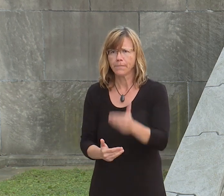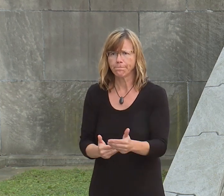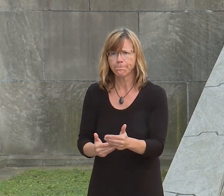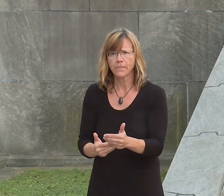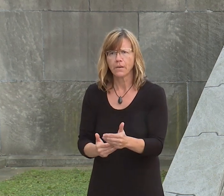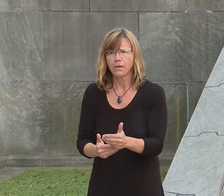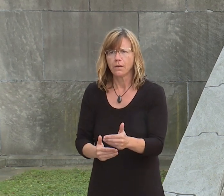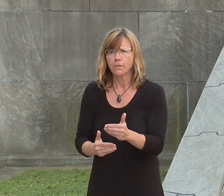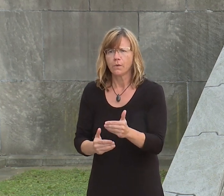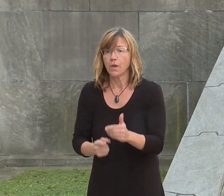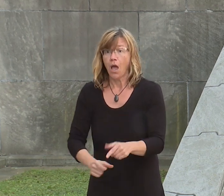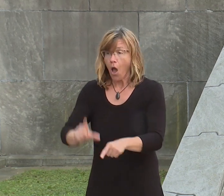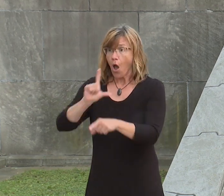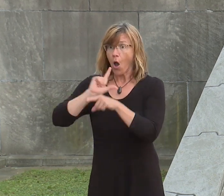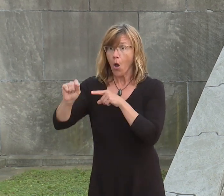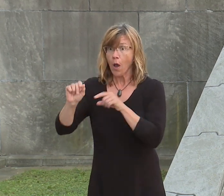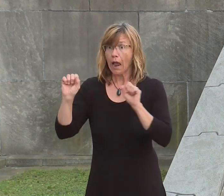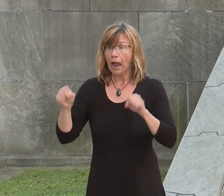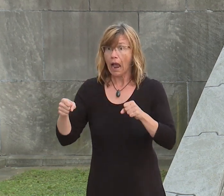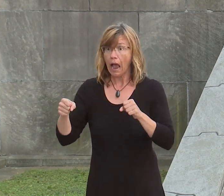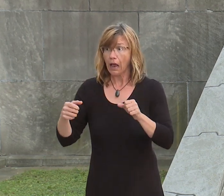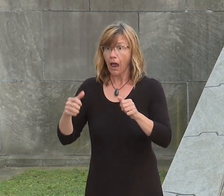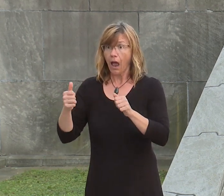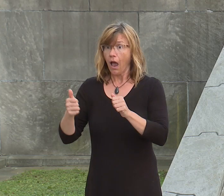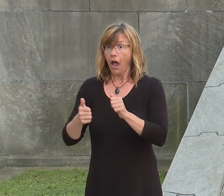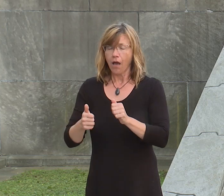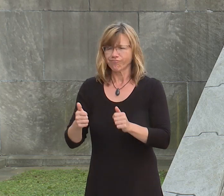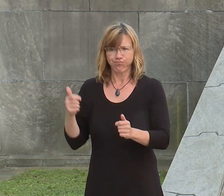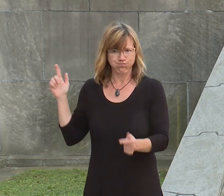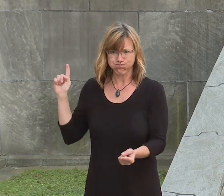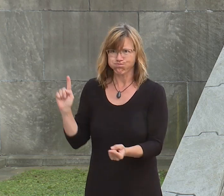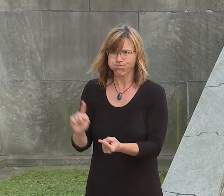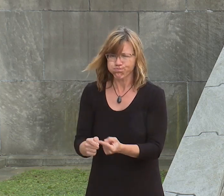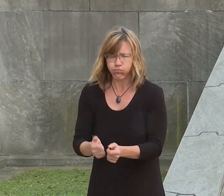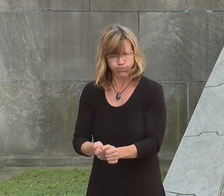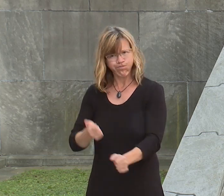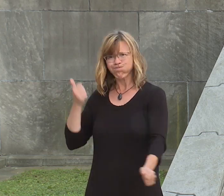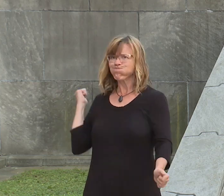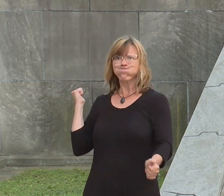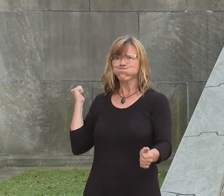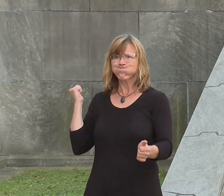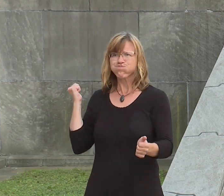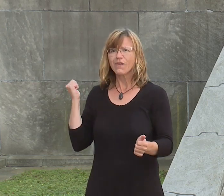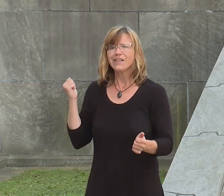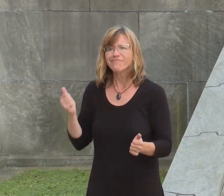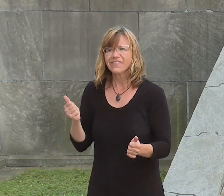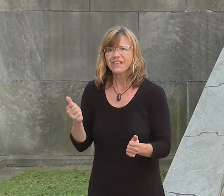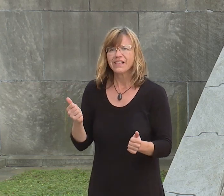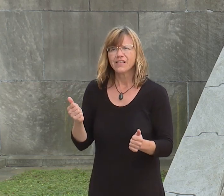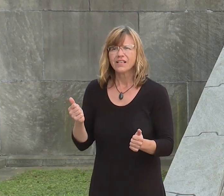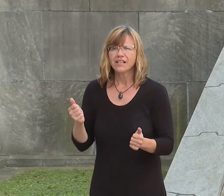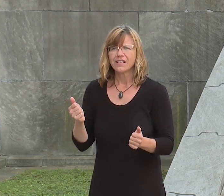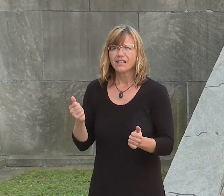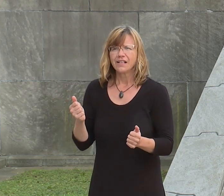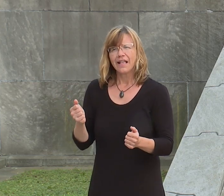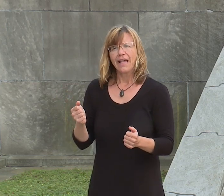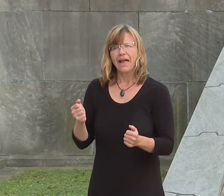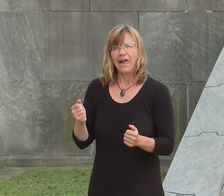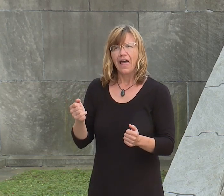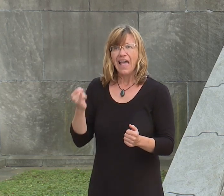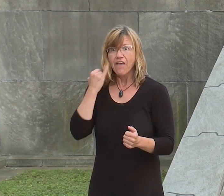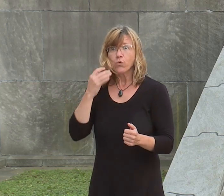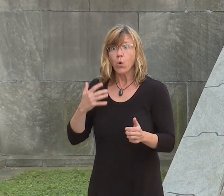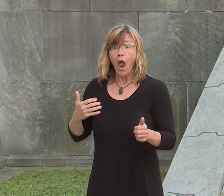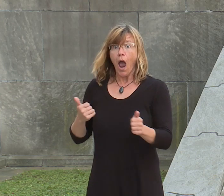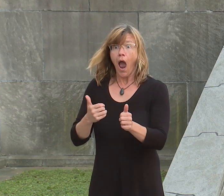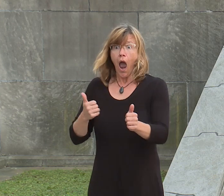come on in the end and the way that you should, the kick, as we say it in track and field, you're bound to lose. You have to run the